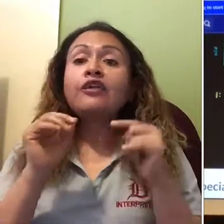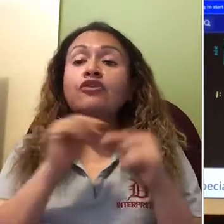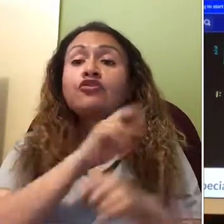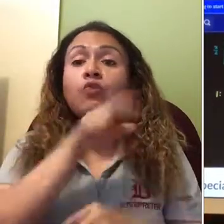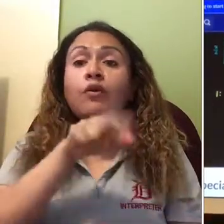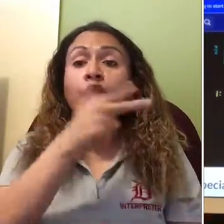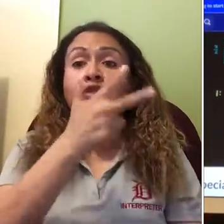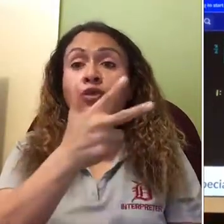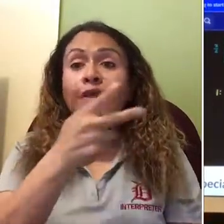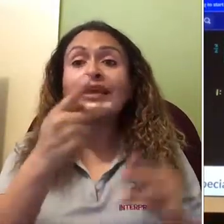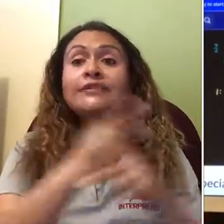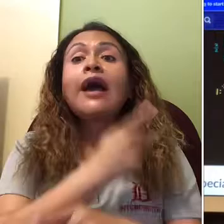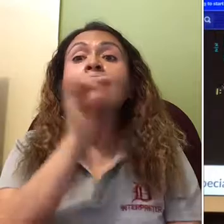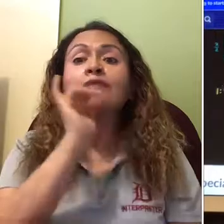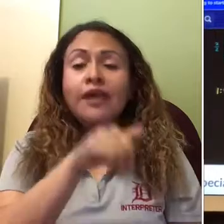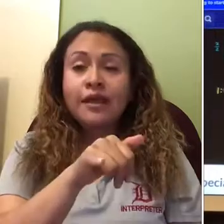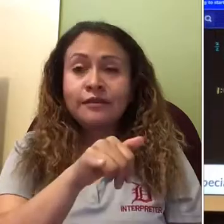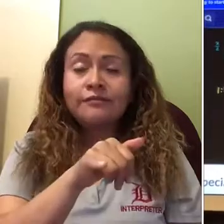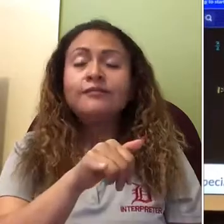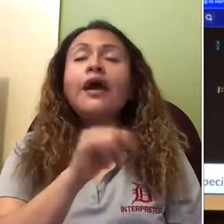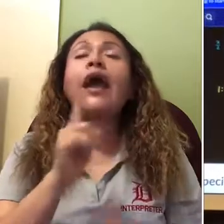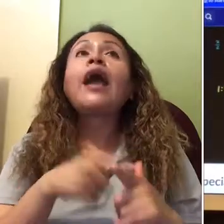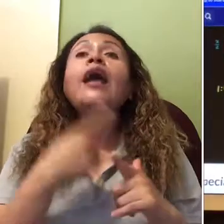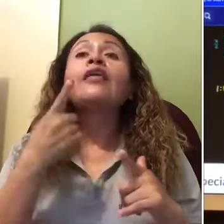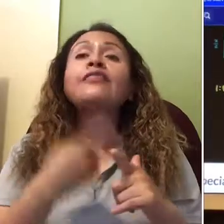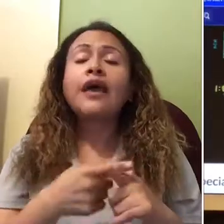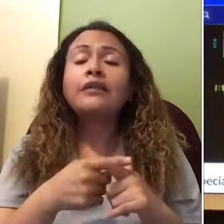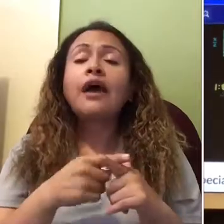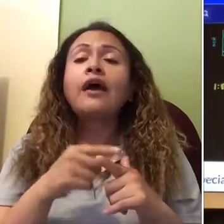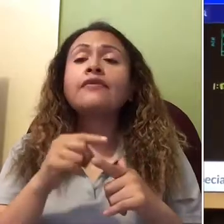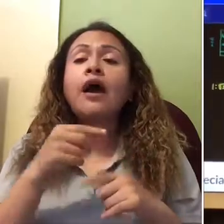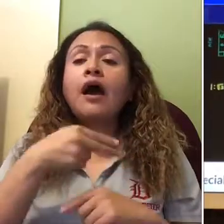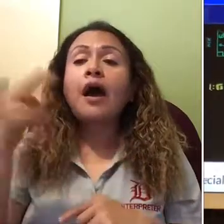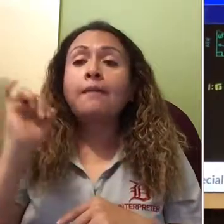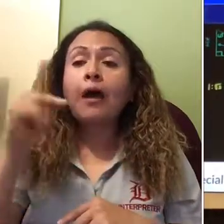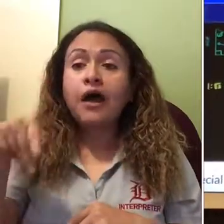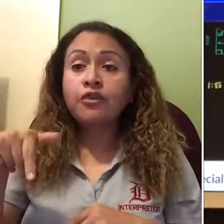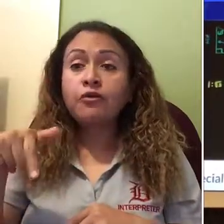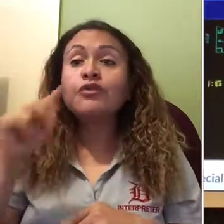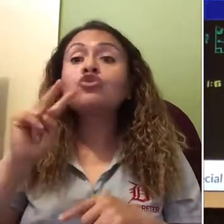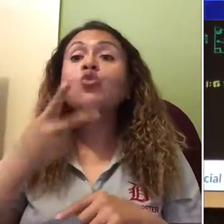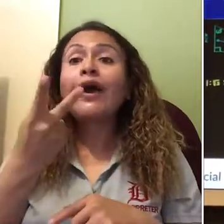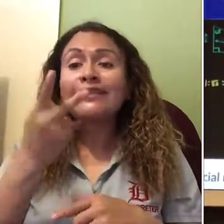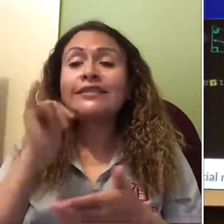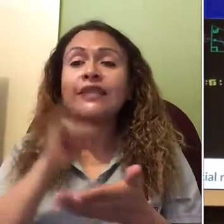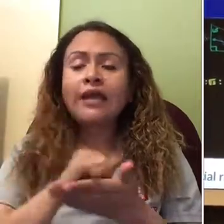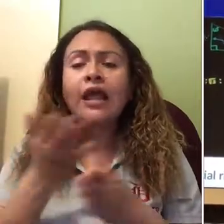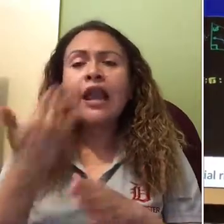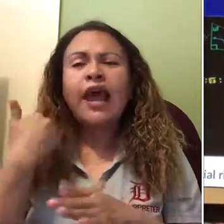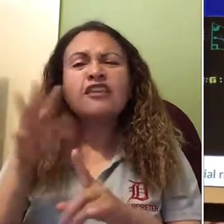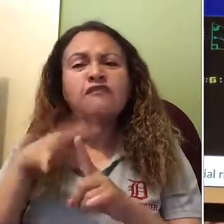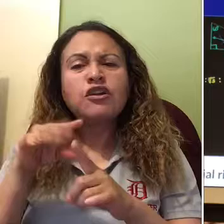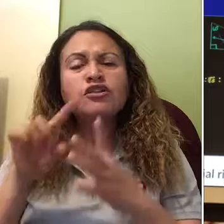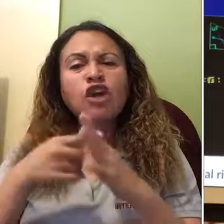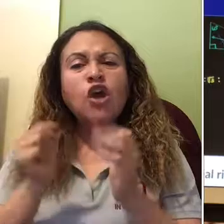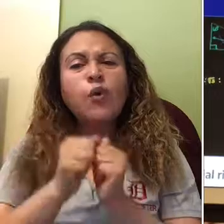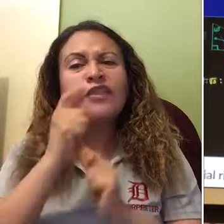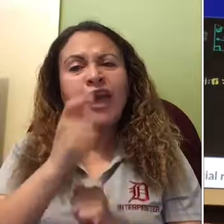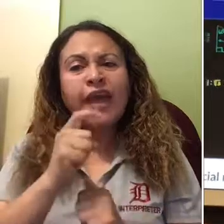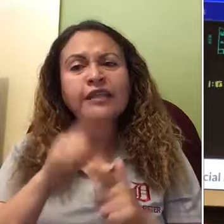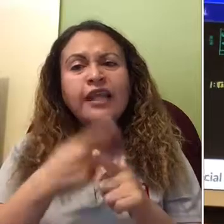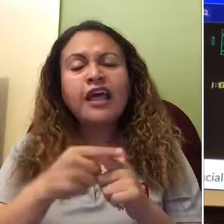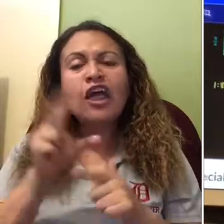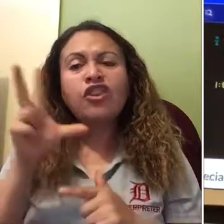that. So it's going to be square root of 3. And then the hypotenuse is going to be twice that. In the last video, we started with x, and we said that the